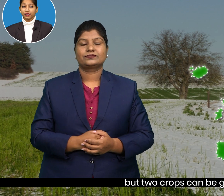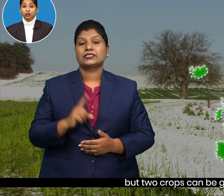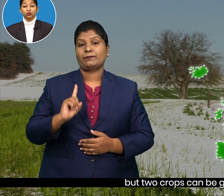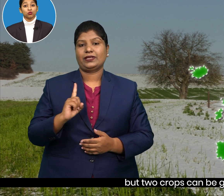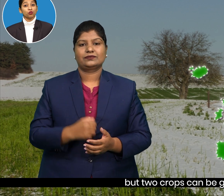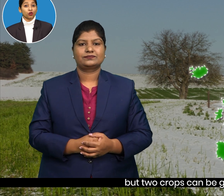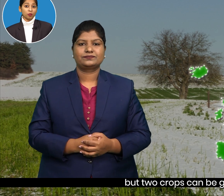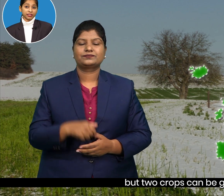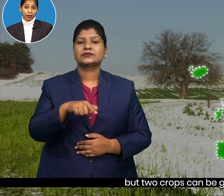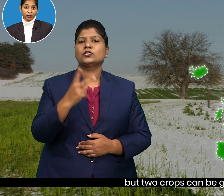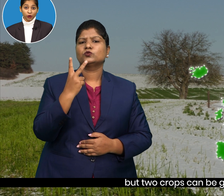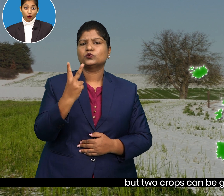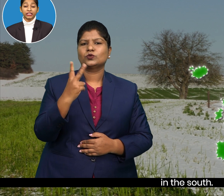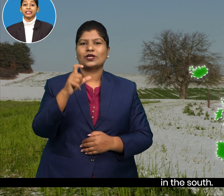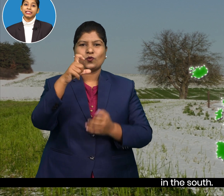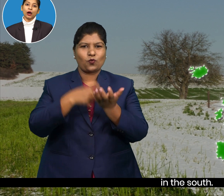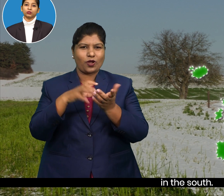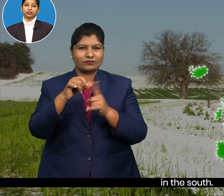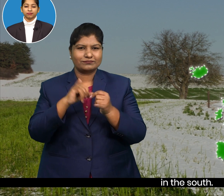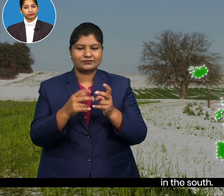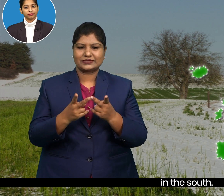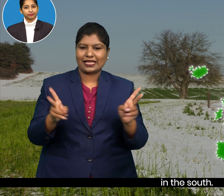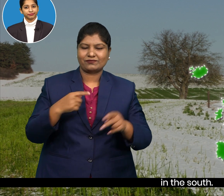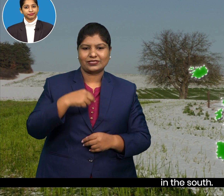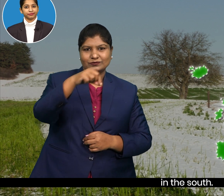But two crops can be grown in the south.